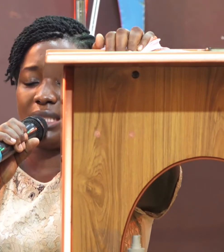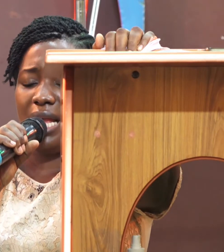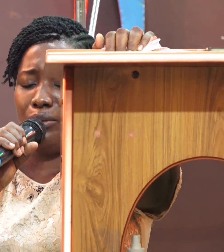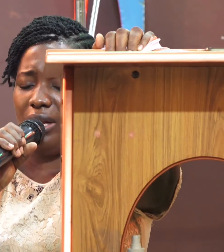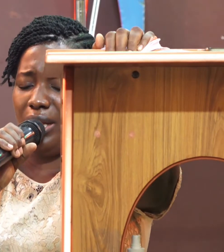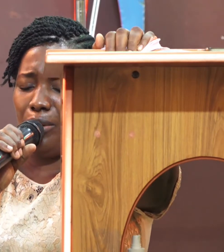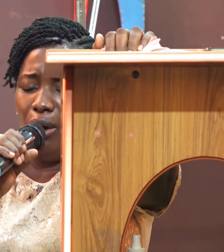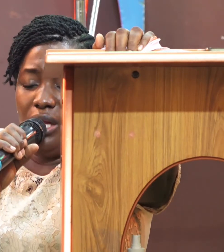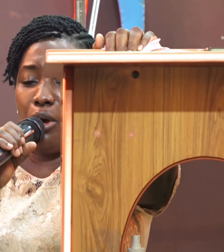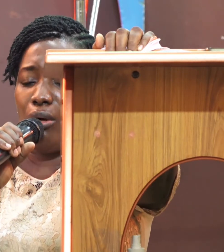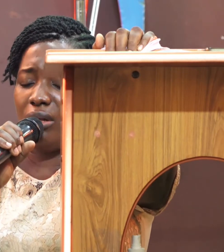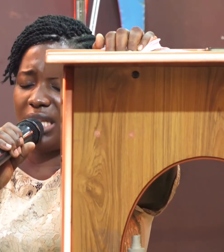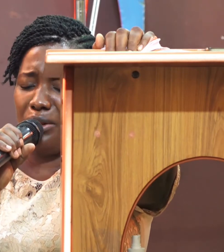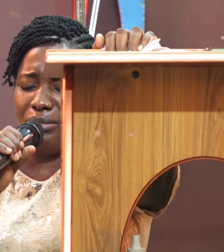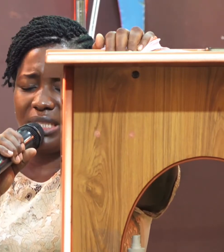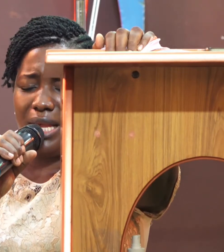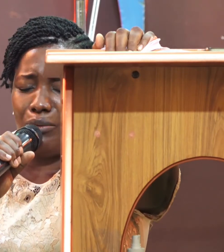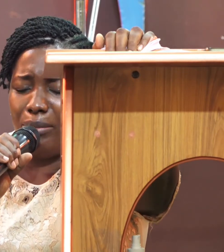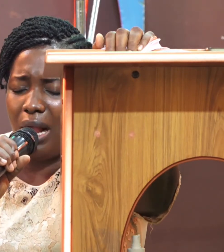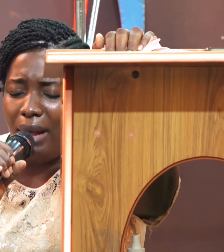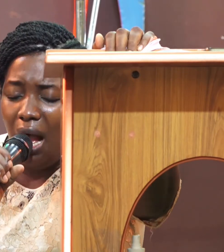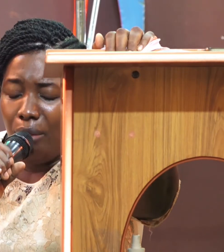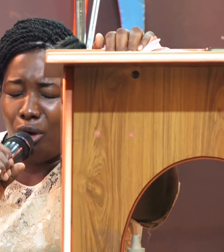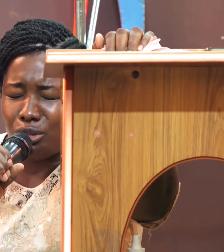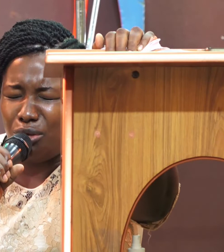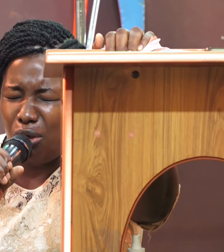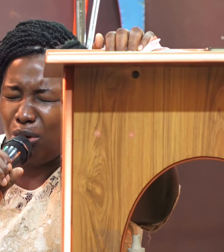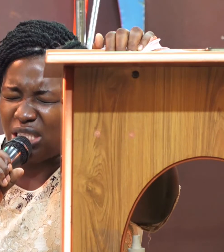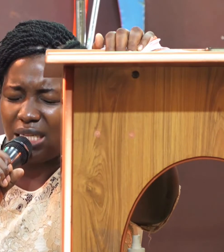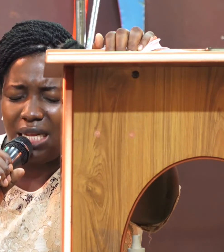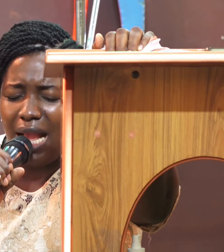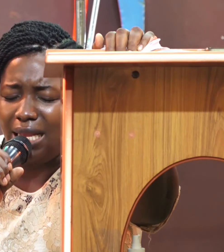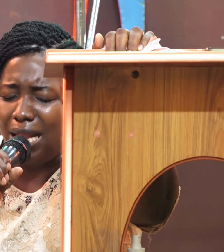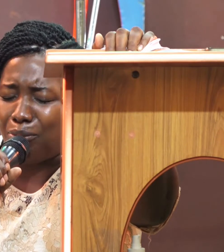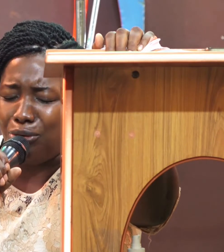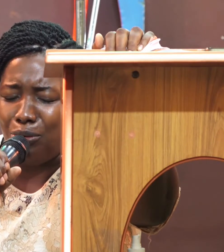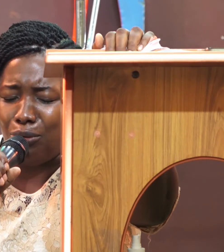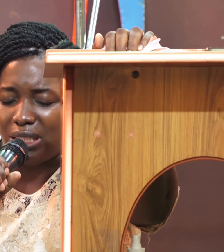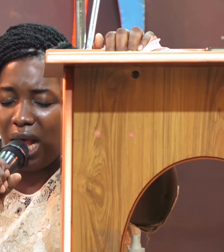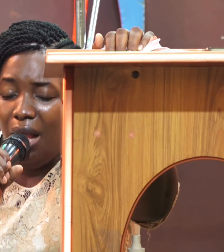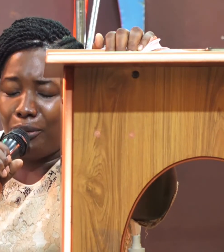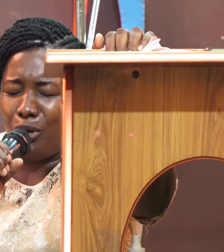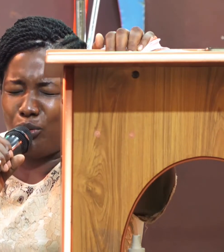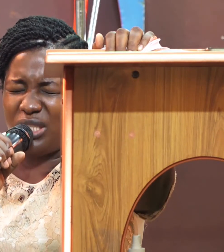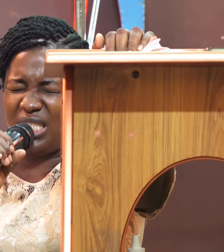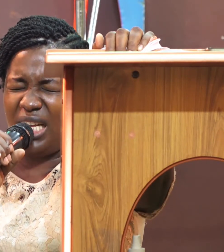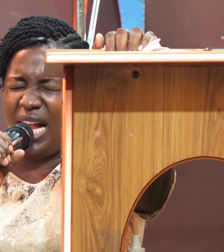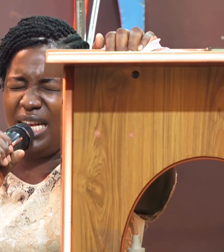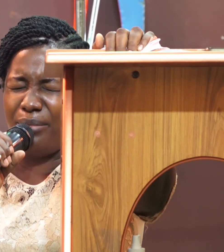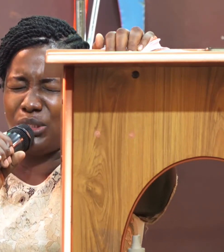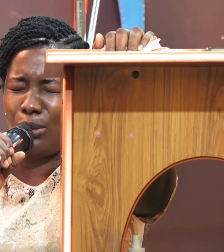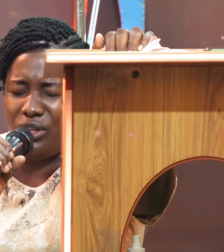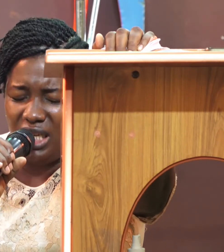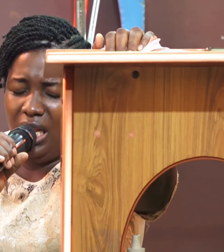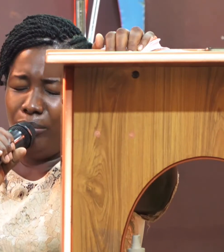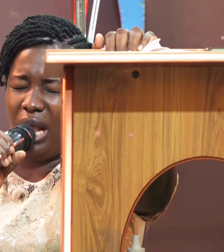nongosa n'omusaayi gwo leero nongosa n'omusaayi gwo mukama bw'otonongosa teri agenda kunongosa kuno kusi teri